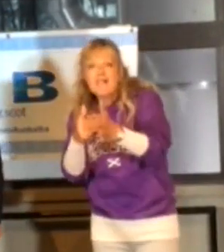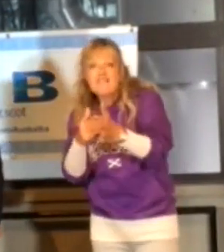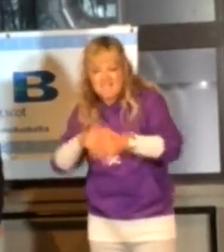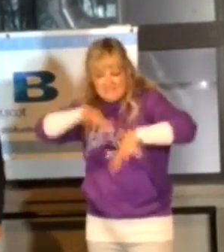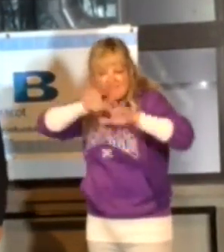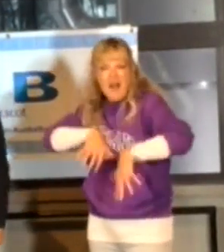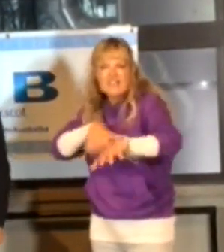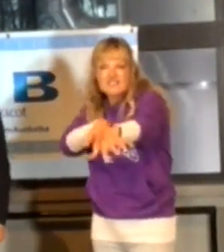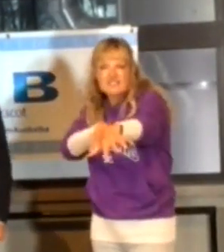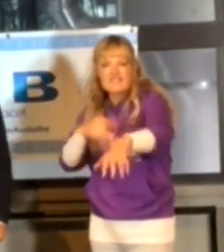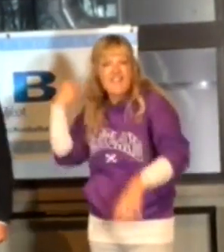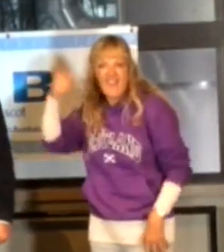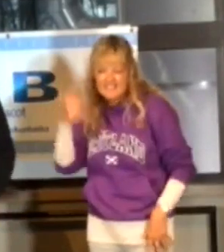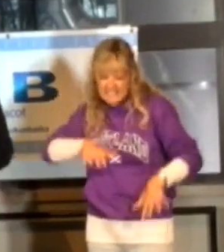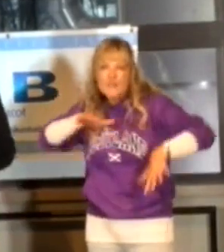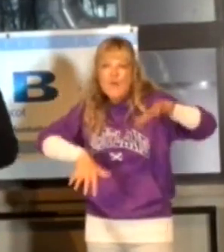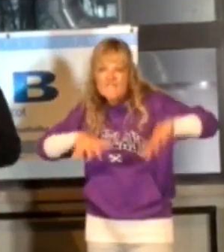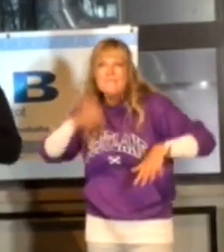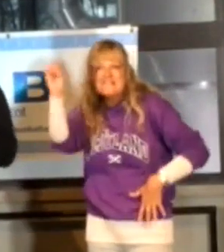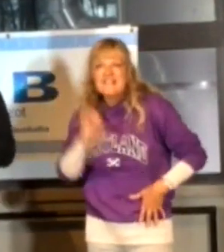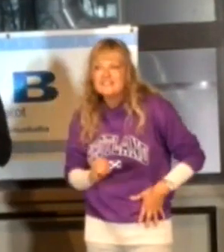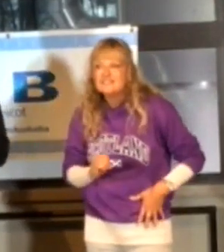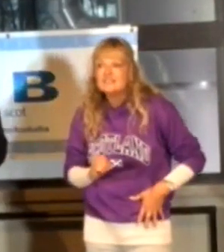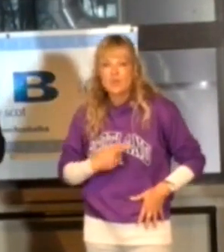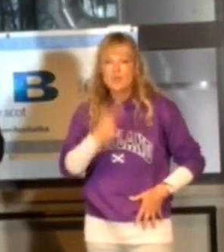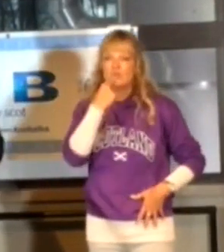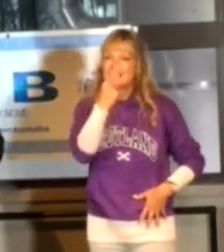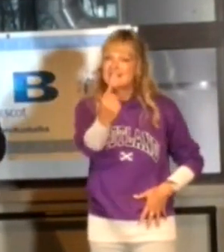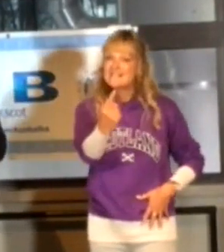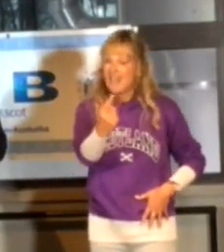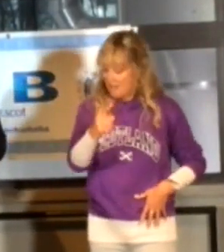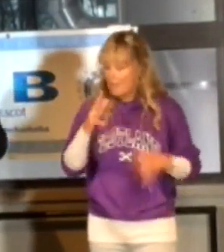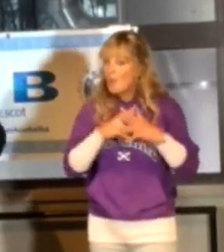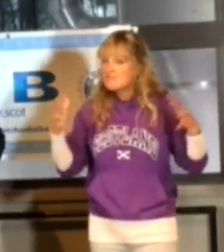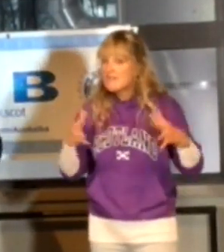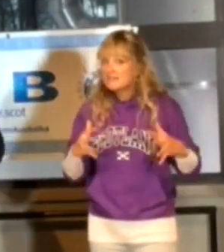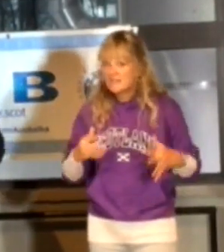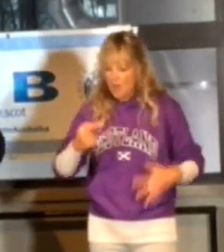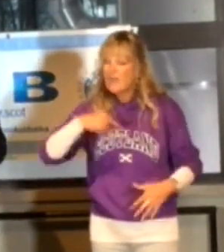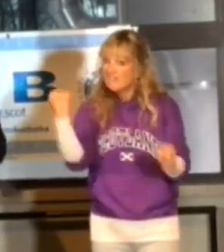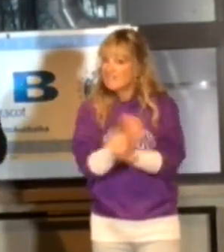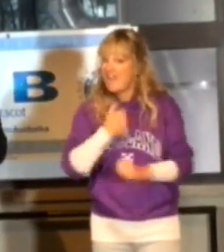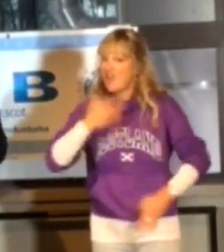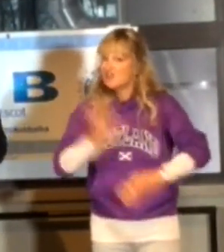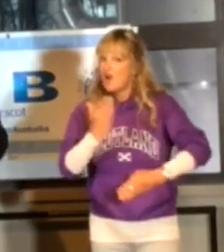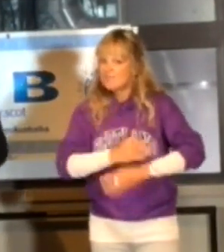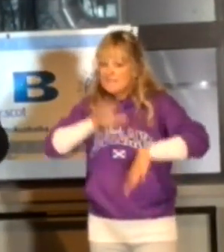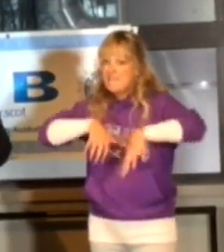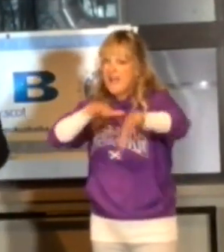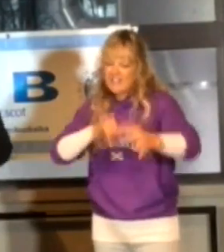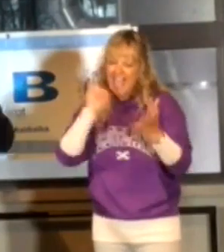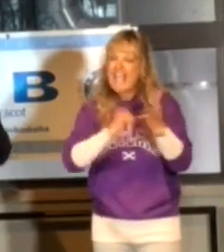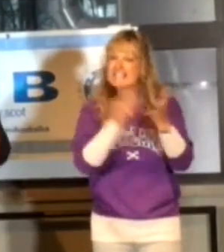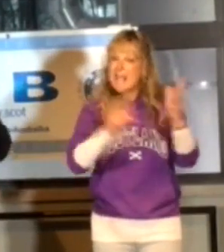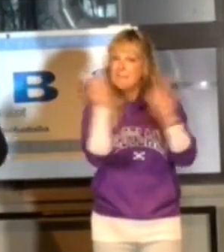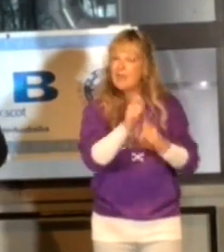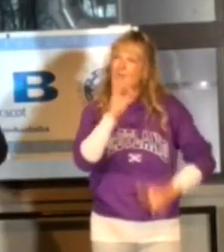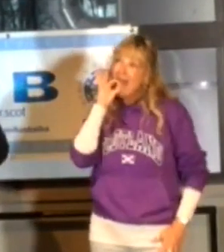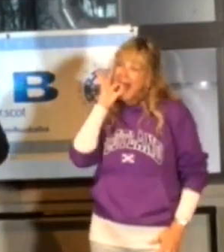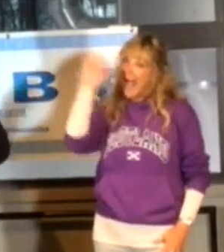through London. We say loud and clear, we've done our job. SNP, we ask